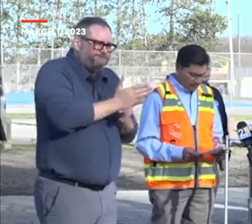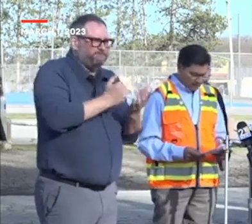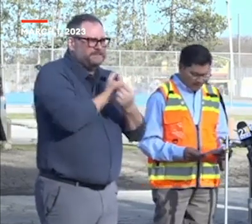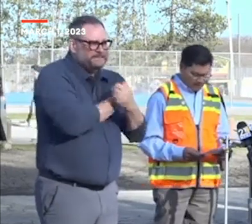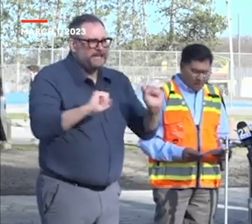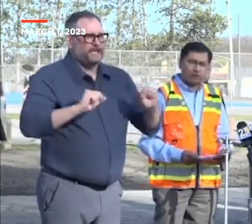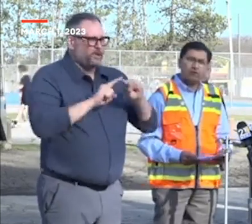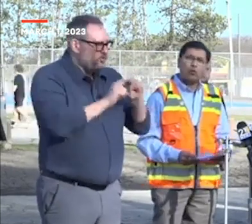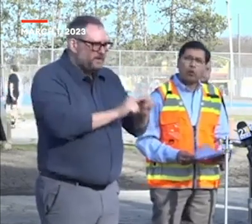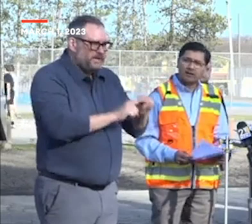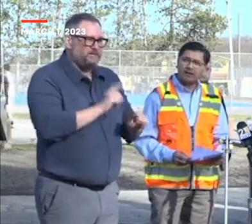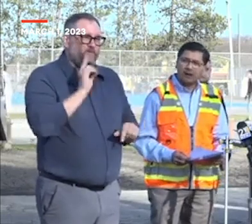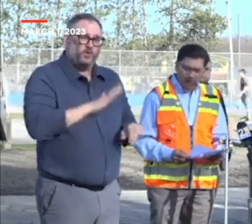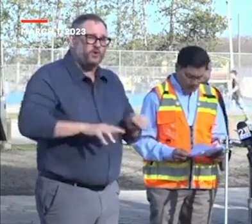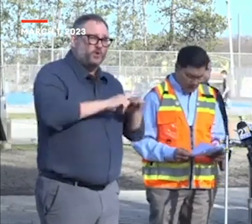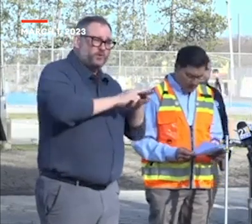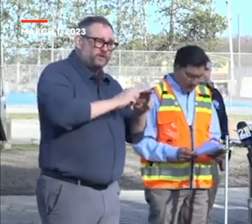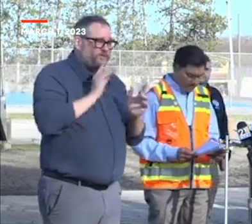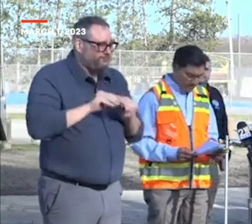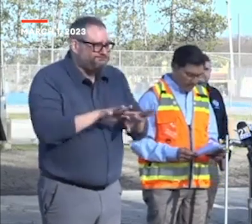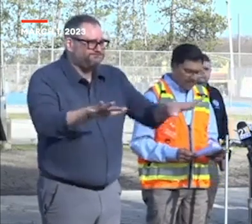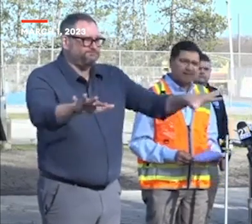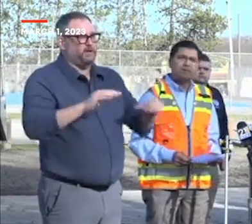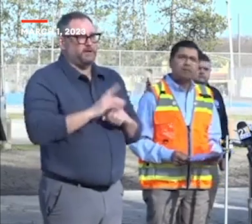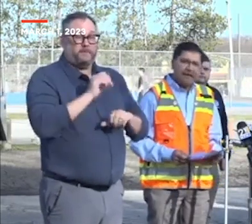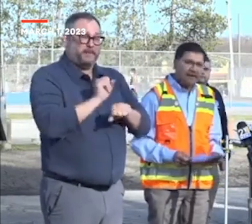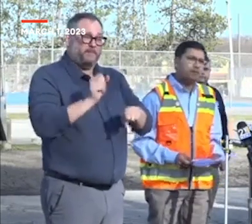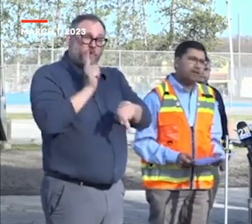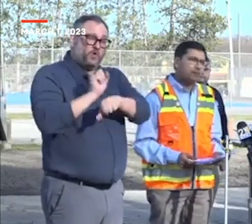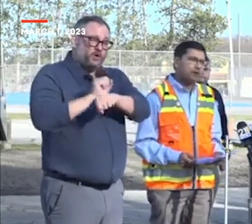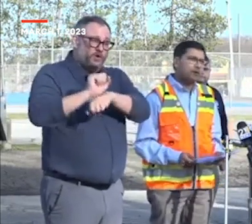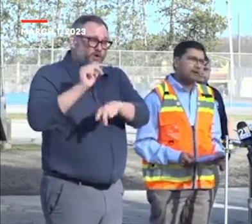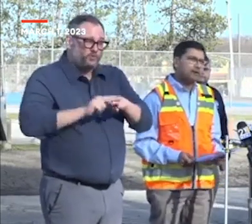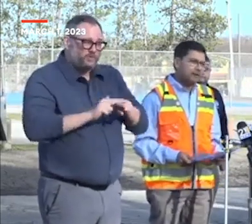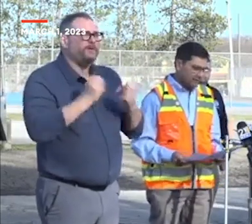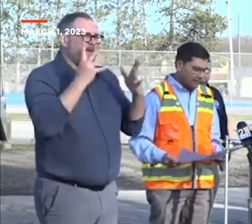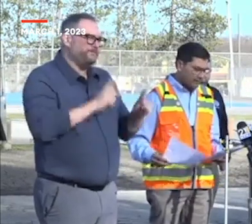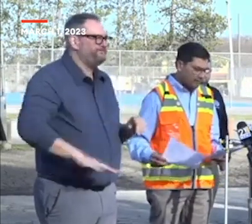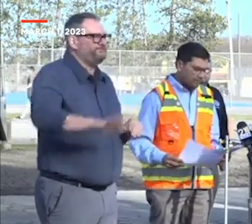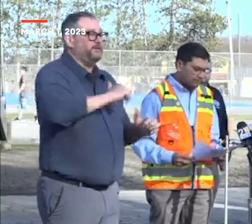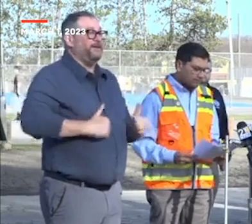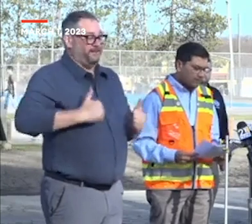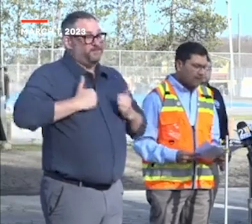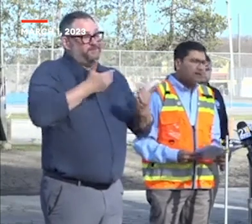network for the people working on railroads and the many people that live near